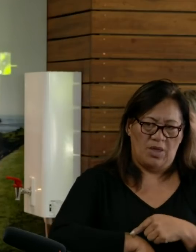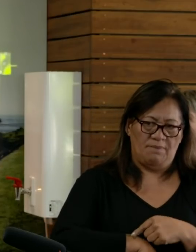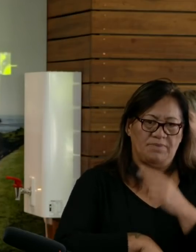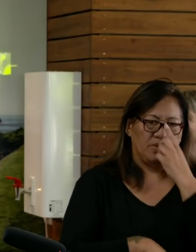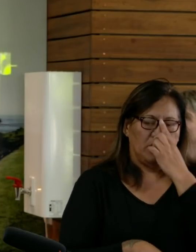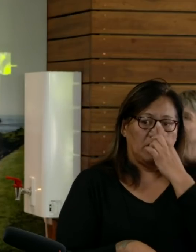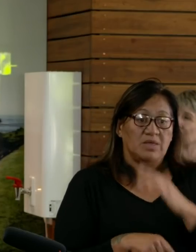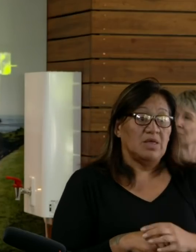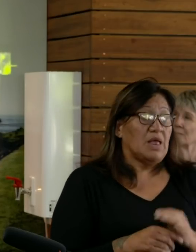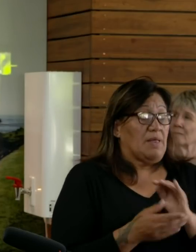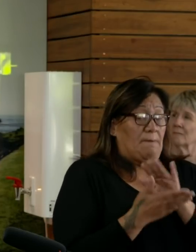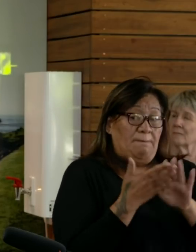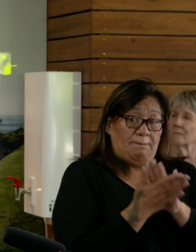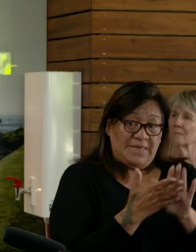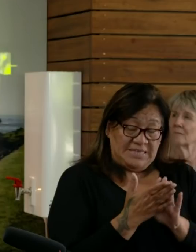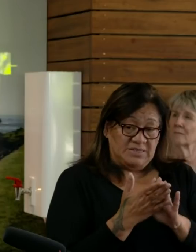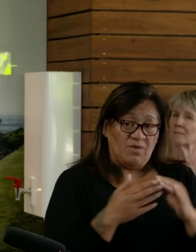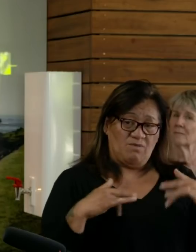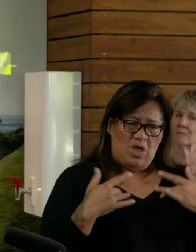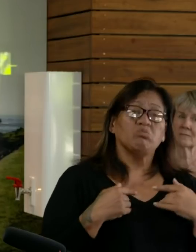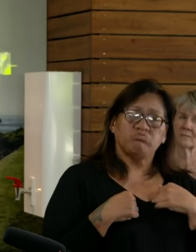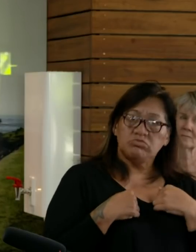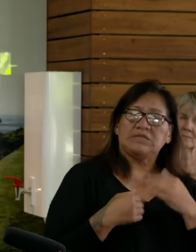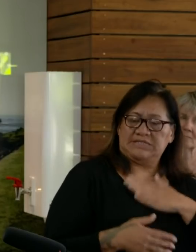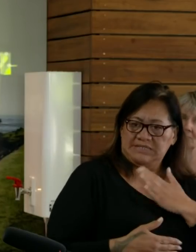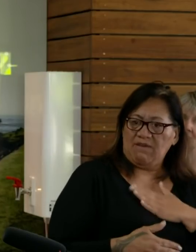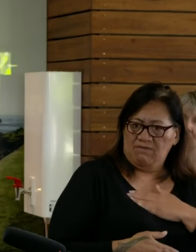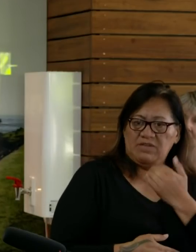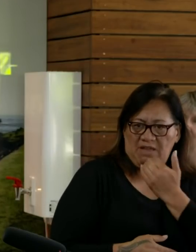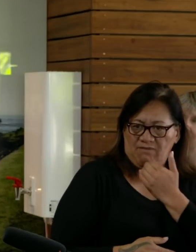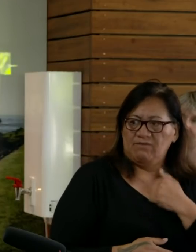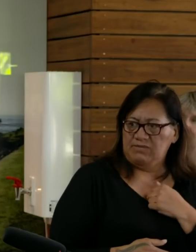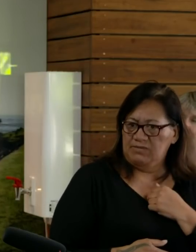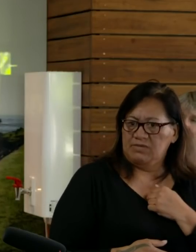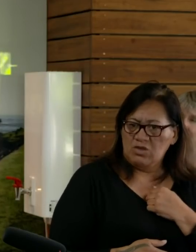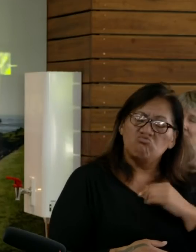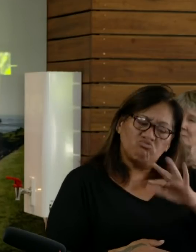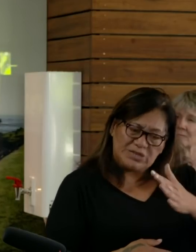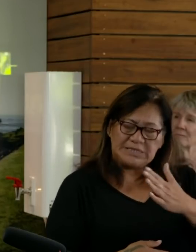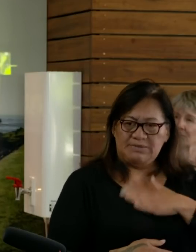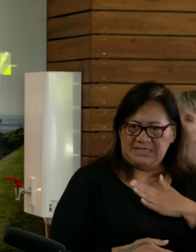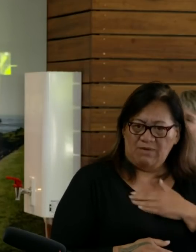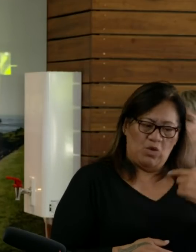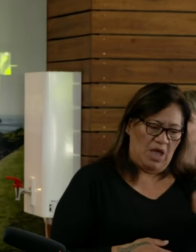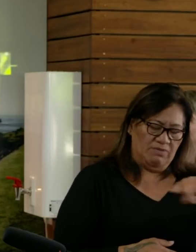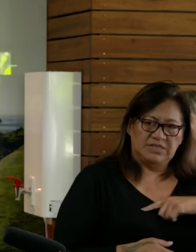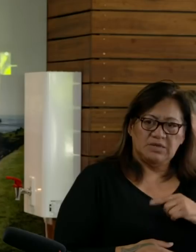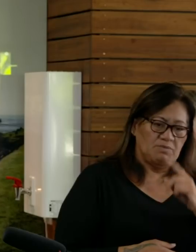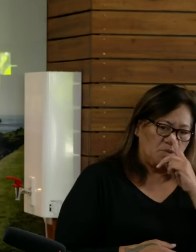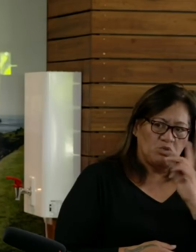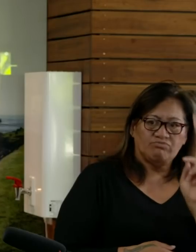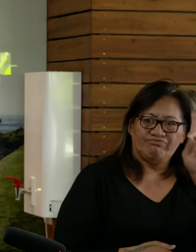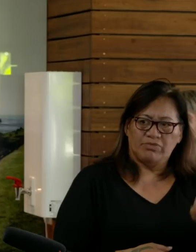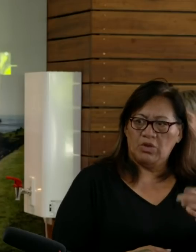That met our threshold, our health and safety requirements, that it would be reasonably safe enough for us to put people on the